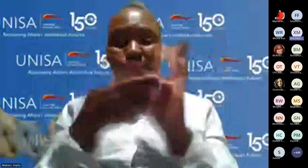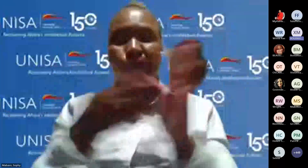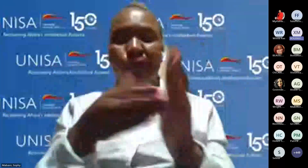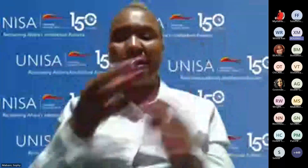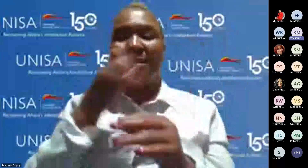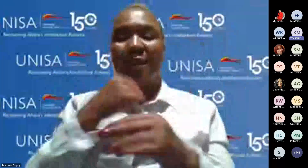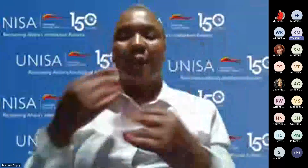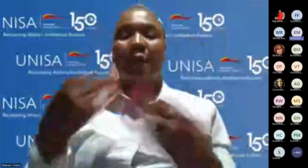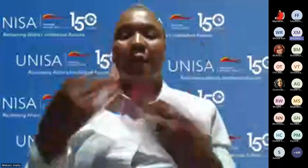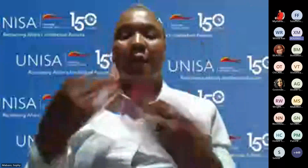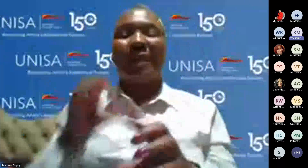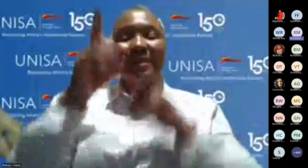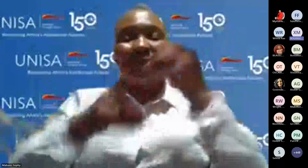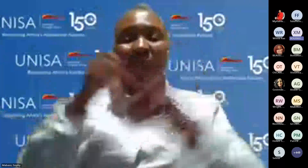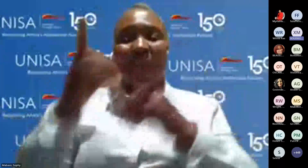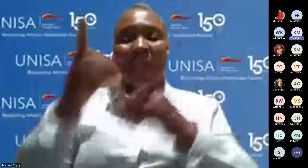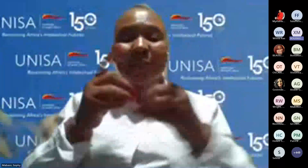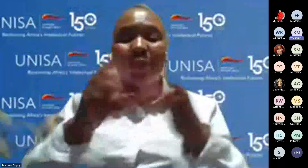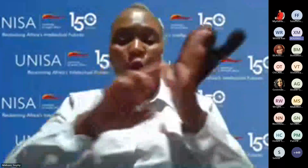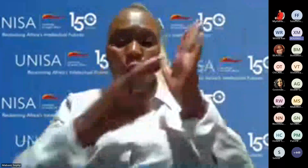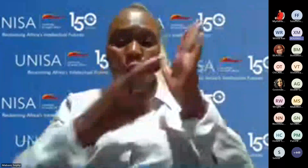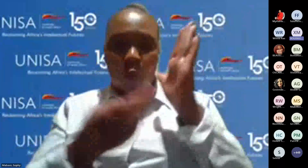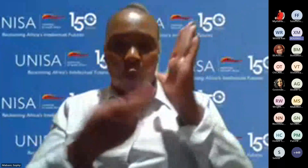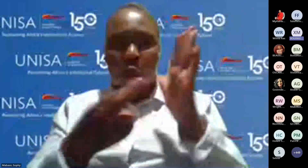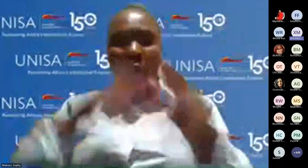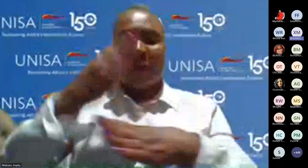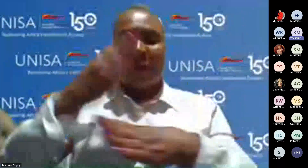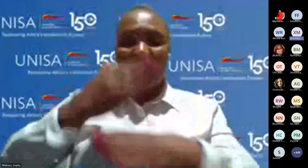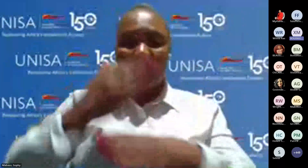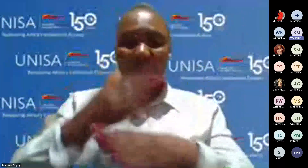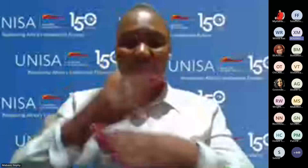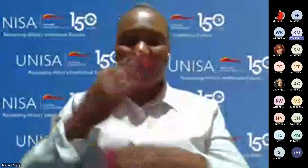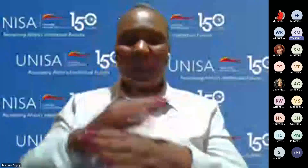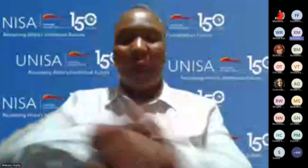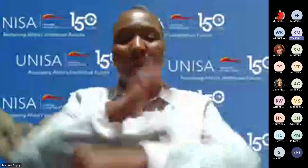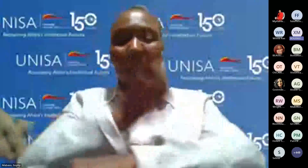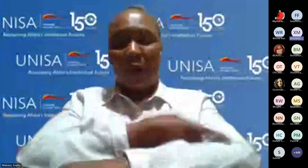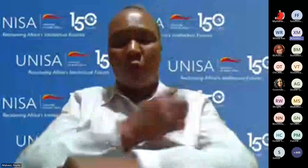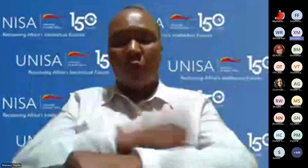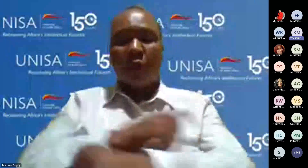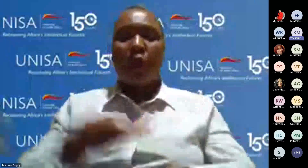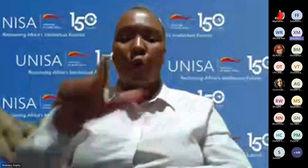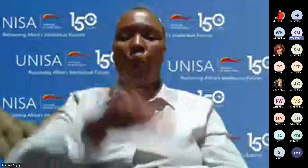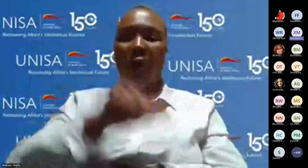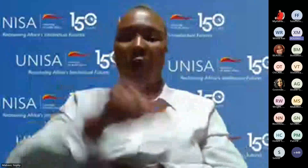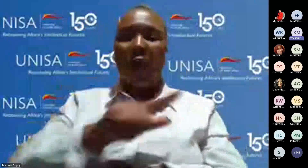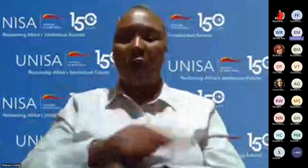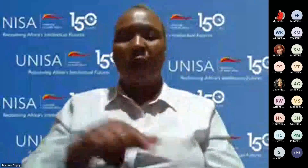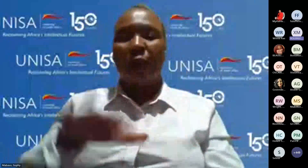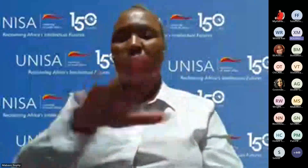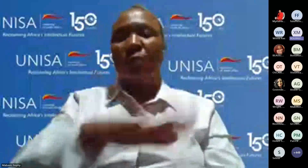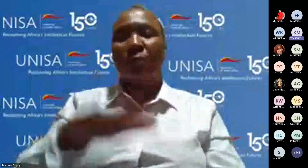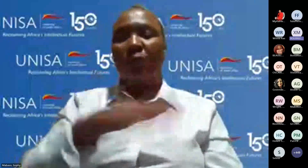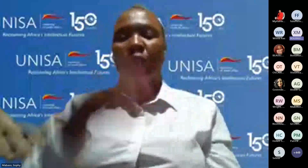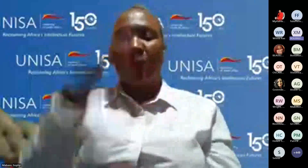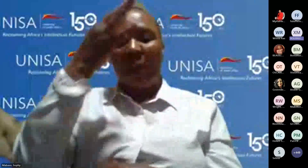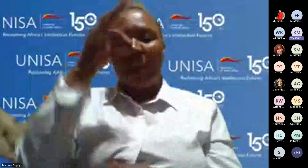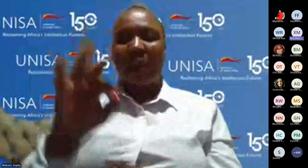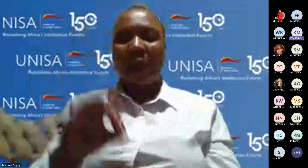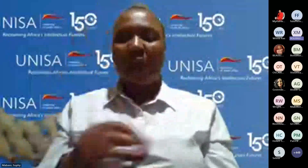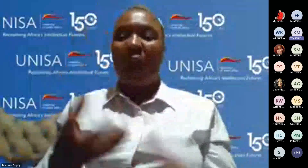here, discuss the role, the function and powers of the local sphere of government. So I've